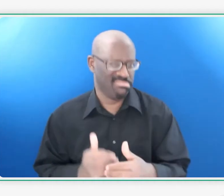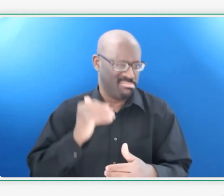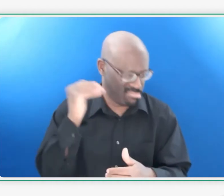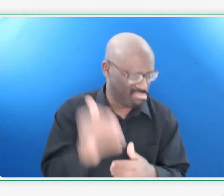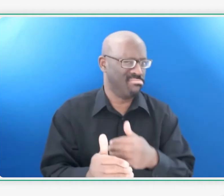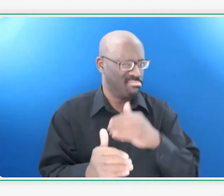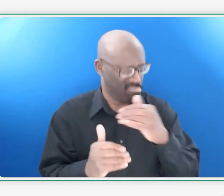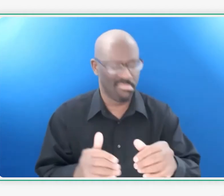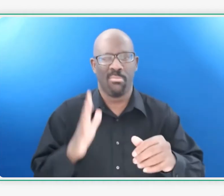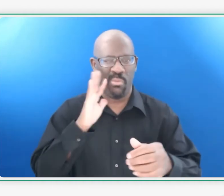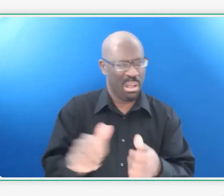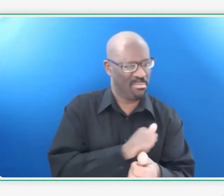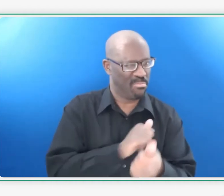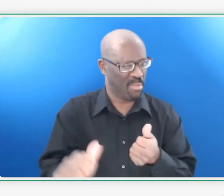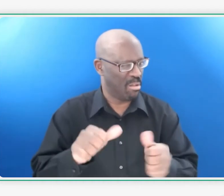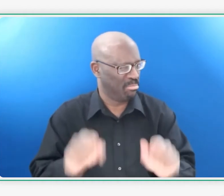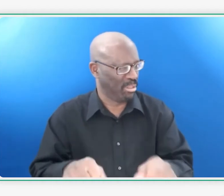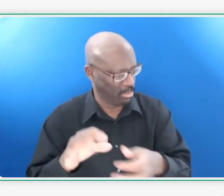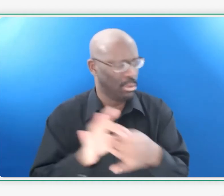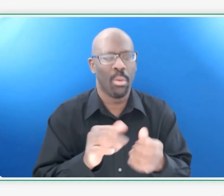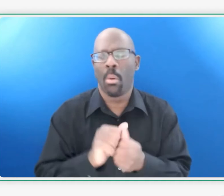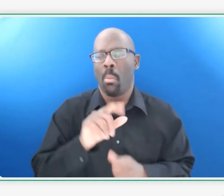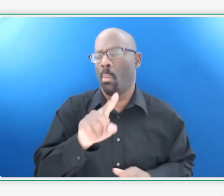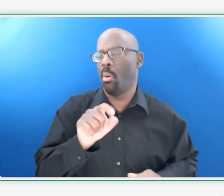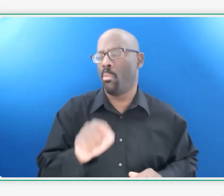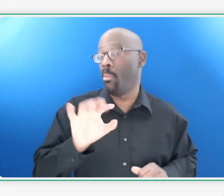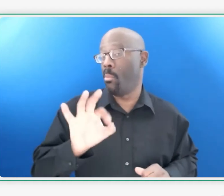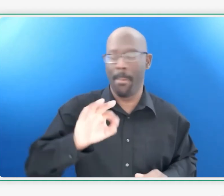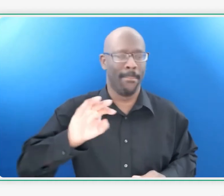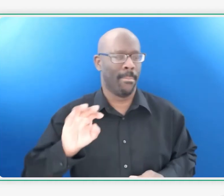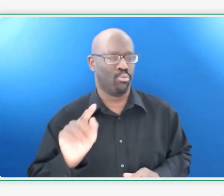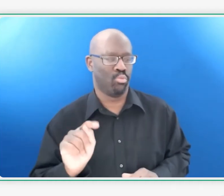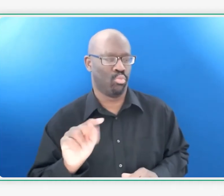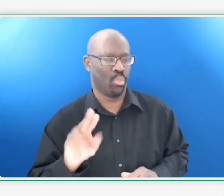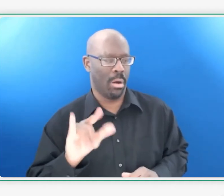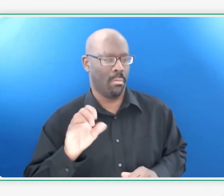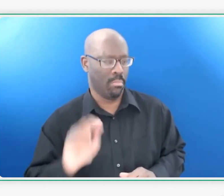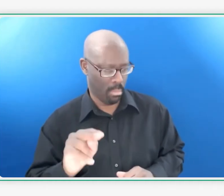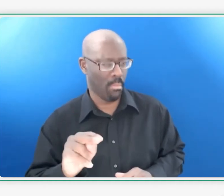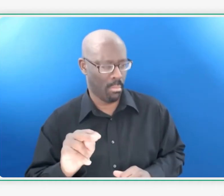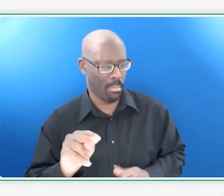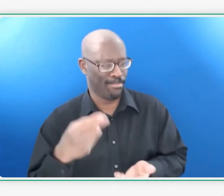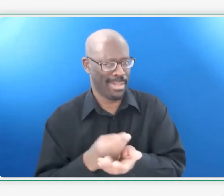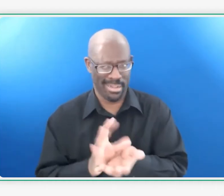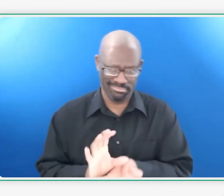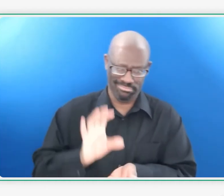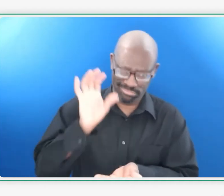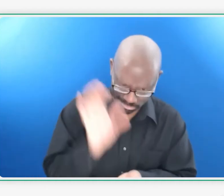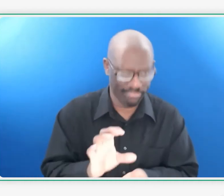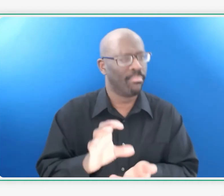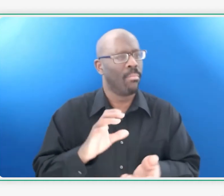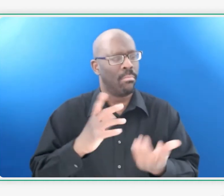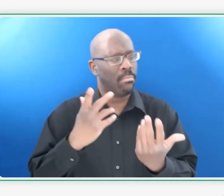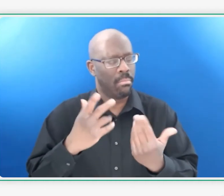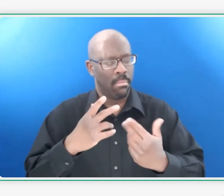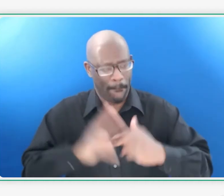Now, of course, we also have the stimulus package coming. It's been drudging through Congress, and the goal is to have a